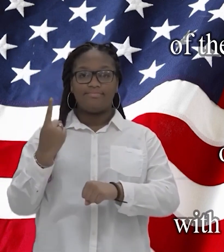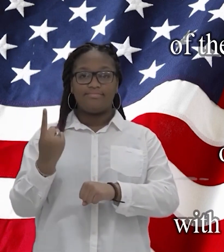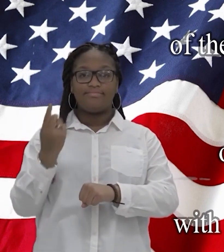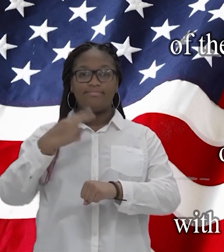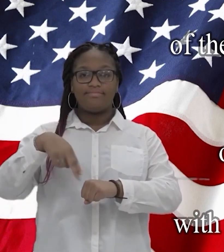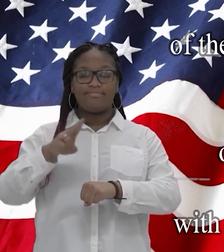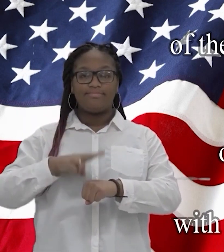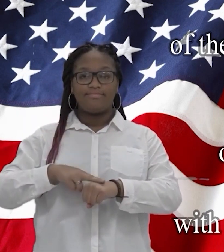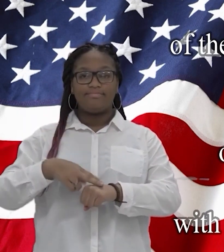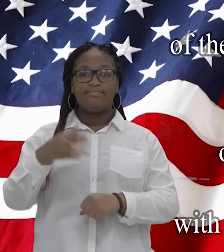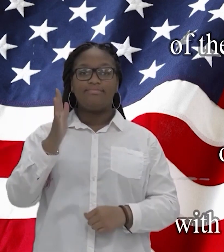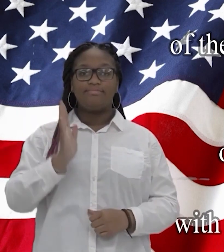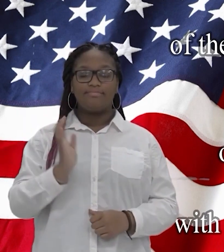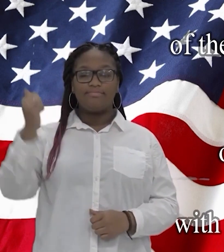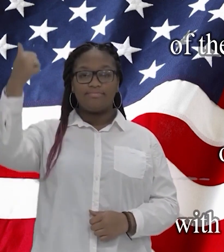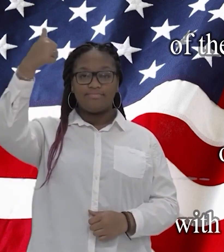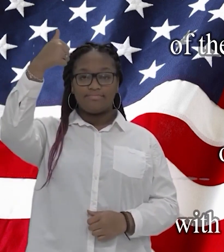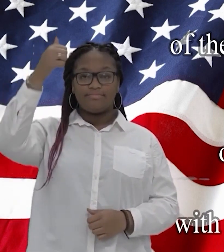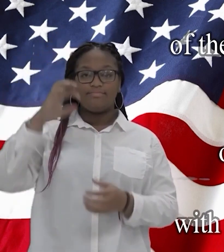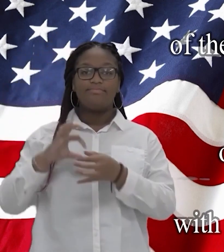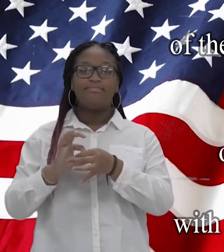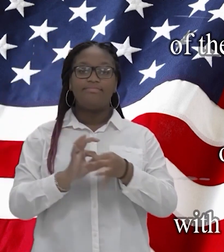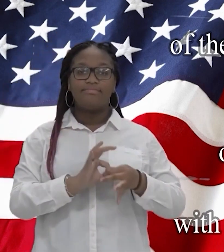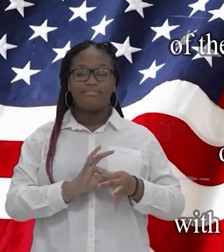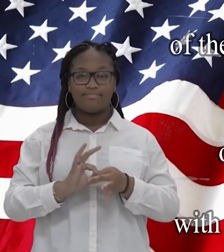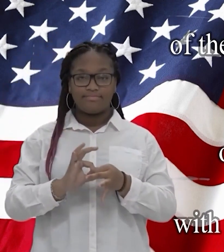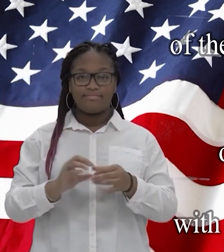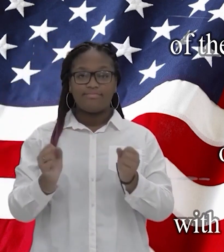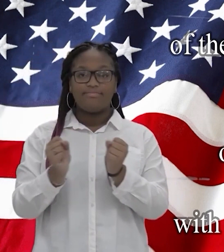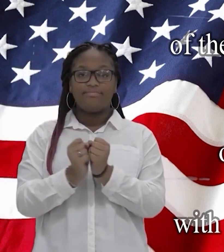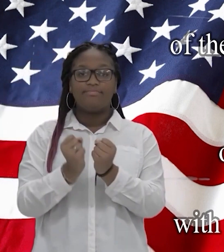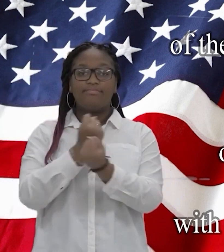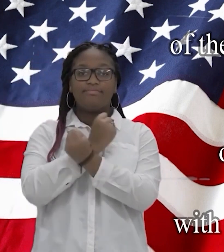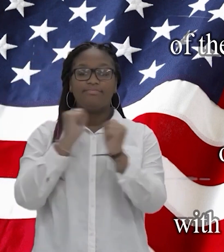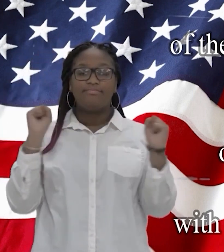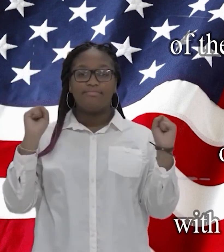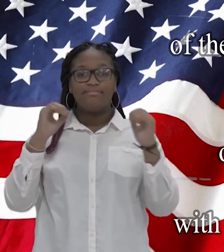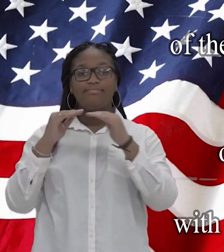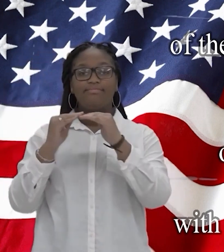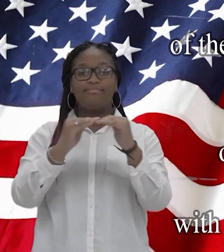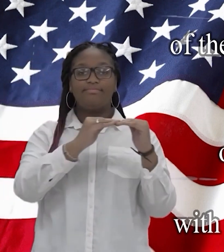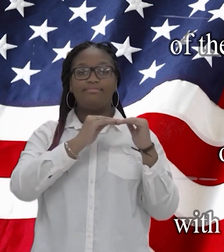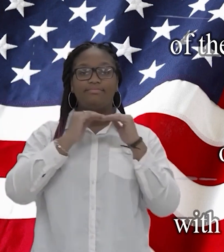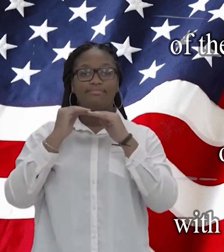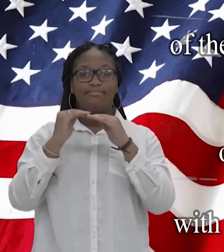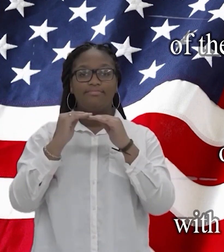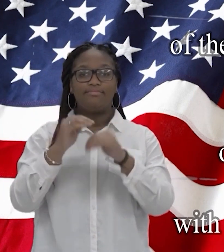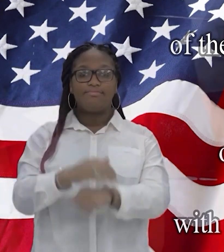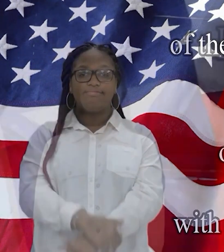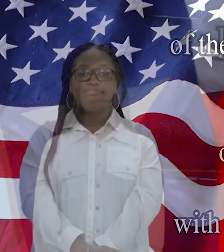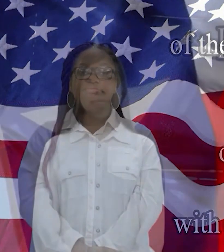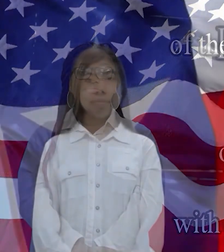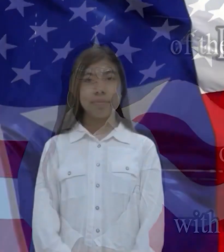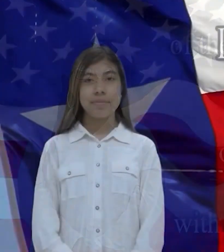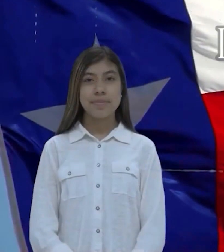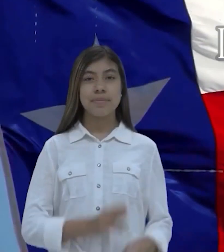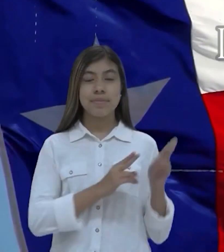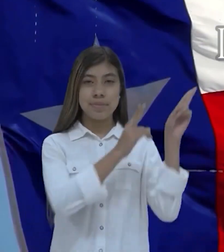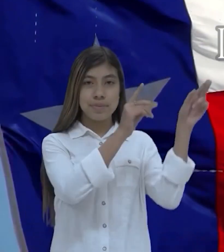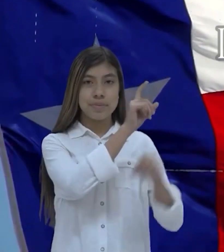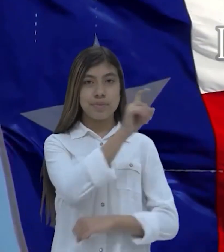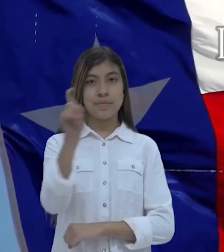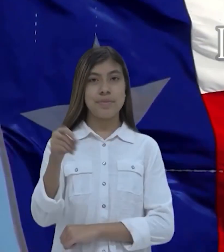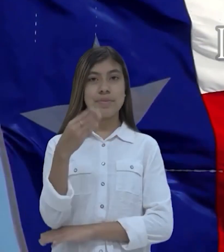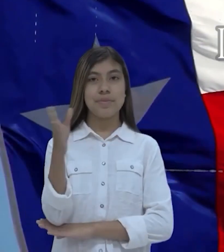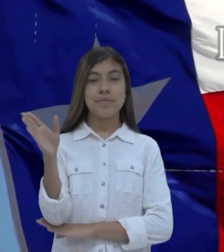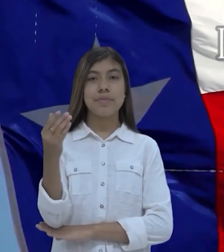stands, one nation, under God, indivisible, with liberty and justice for all. Honor